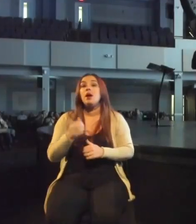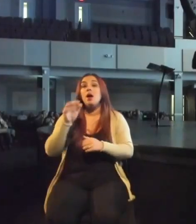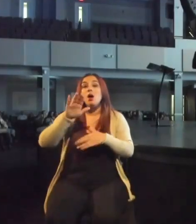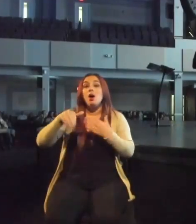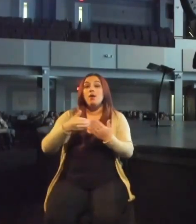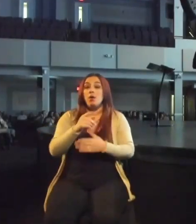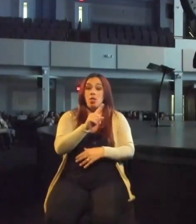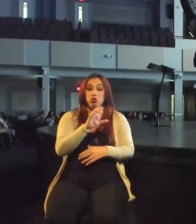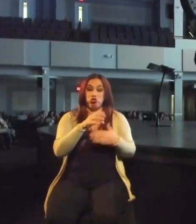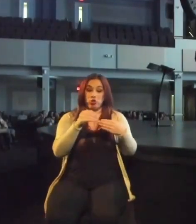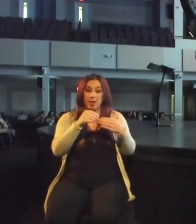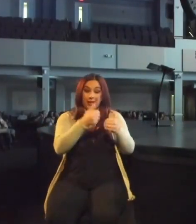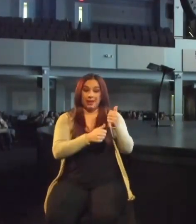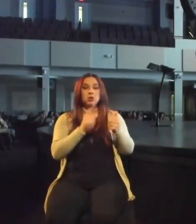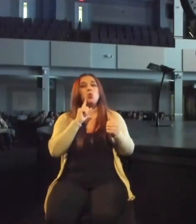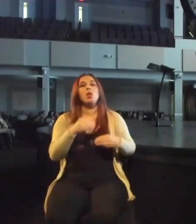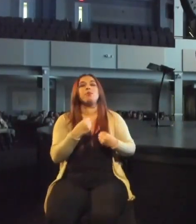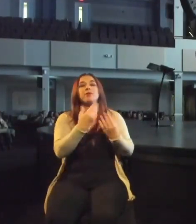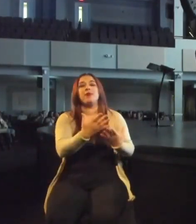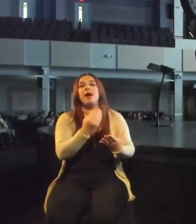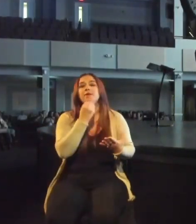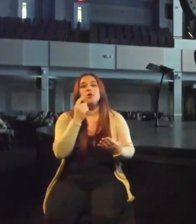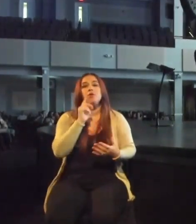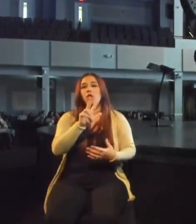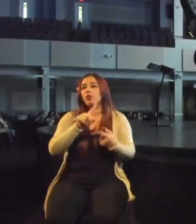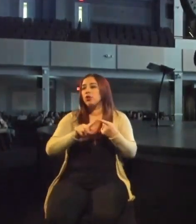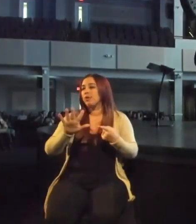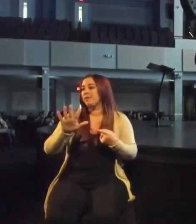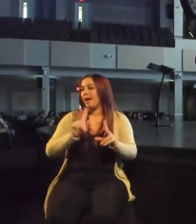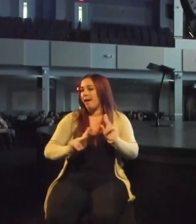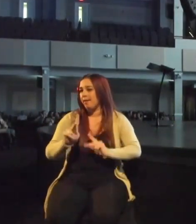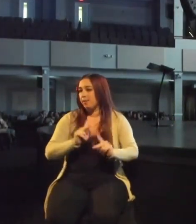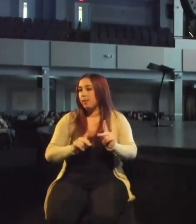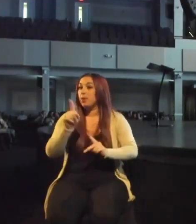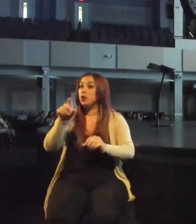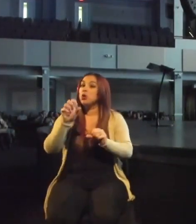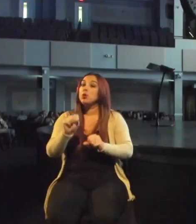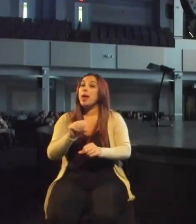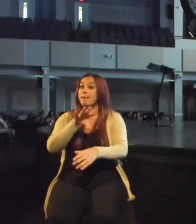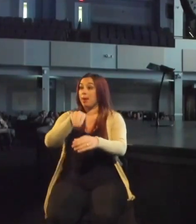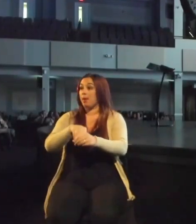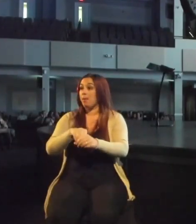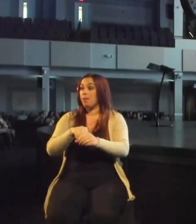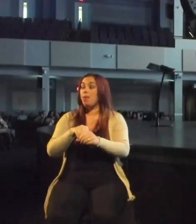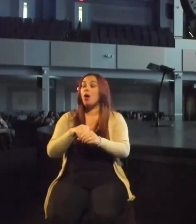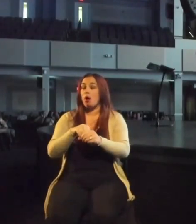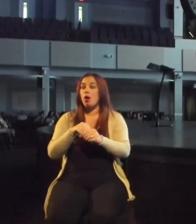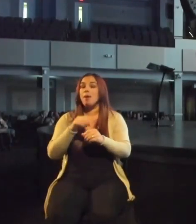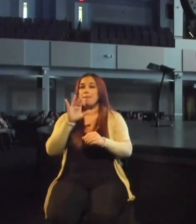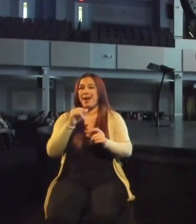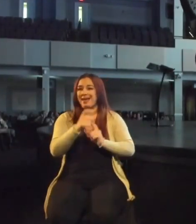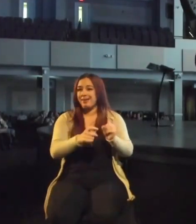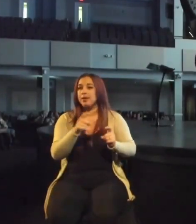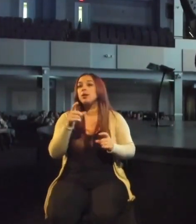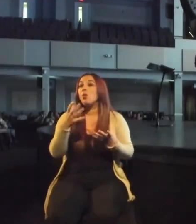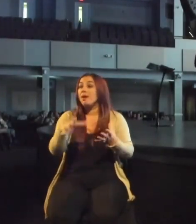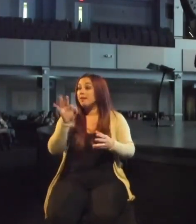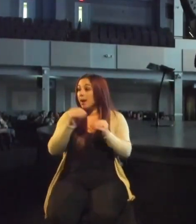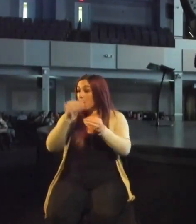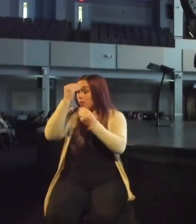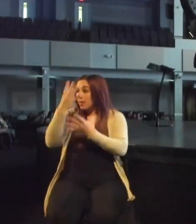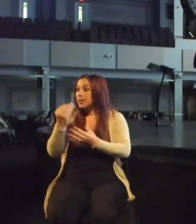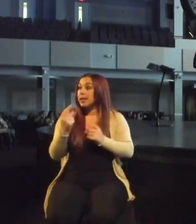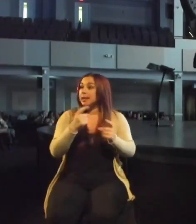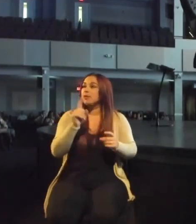$100 provides a meal for a family of 3 to 5 people. You can be a part of this by giving. To find out more and to give,